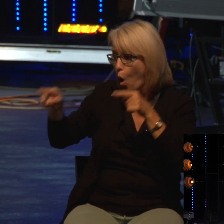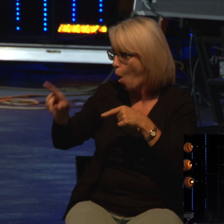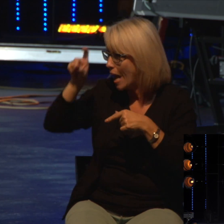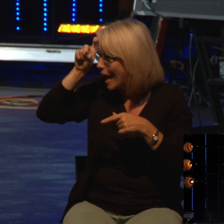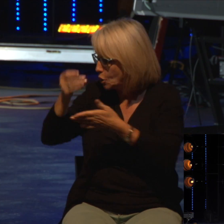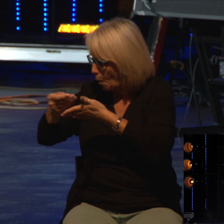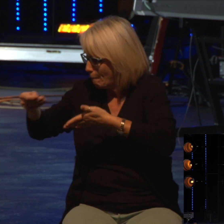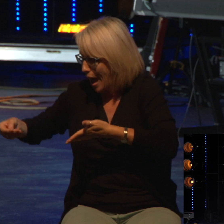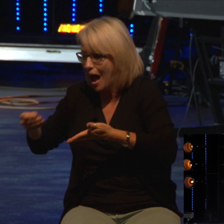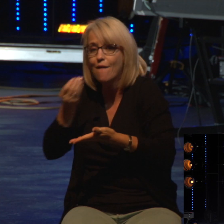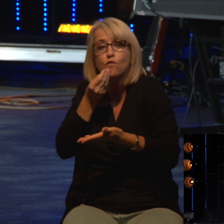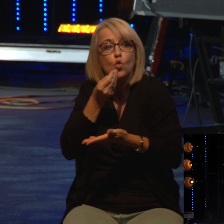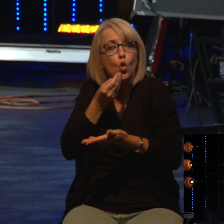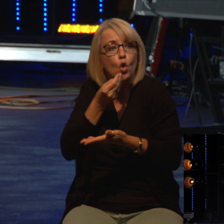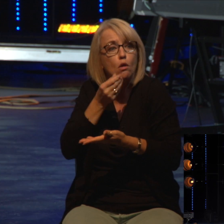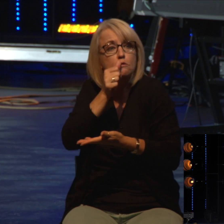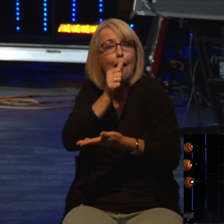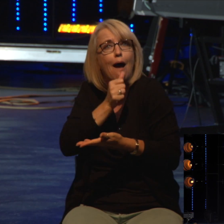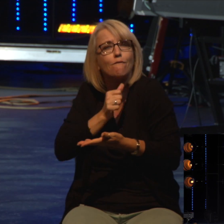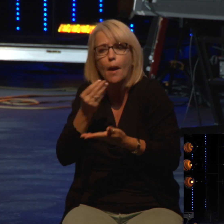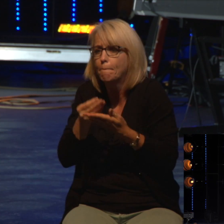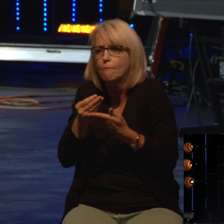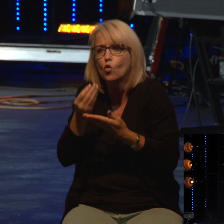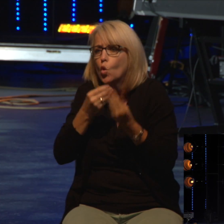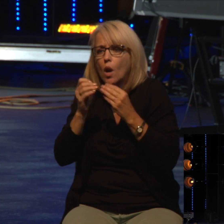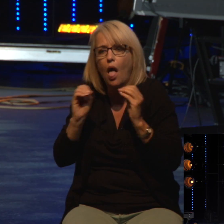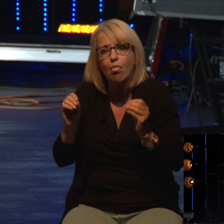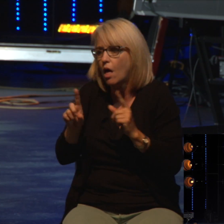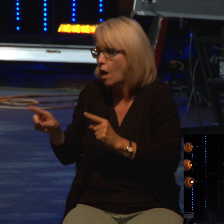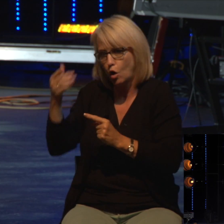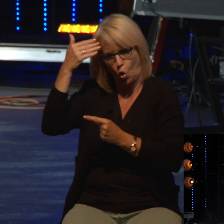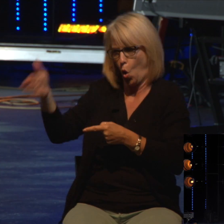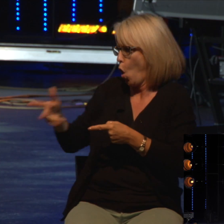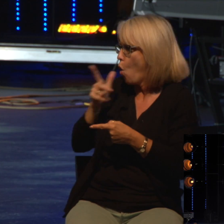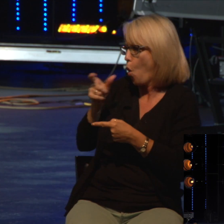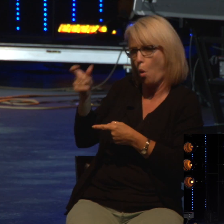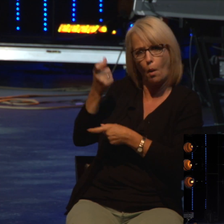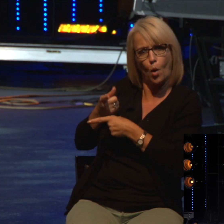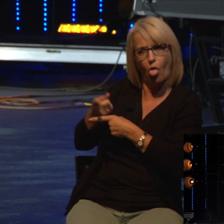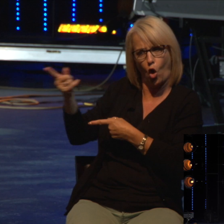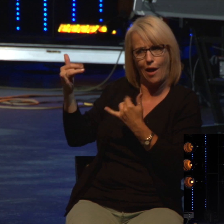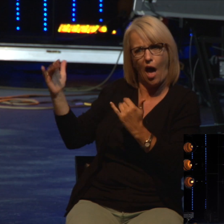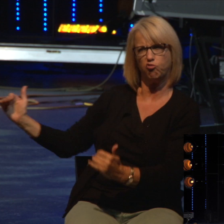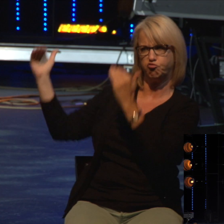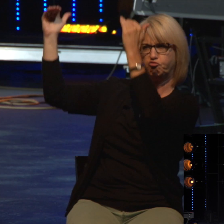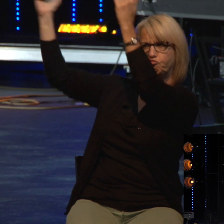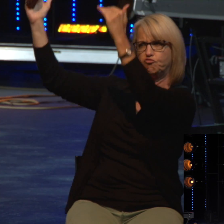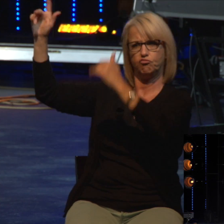grain because they were suffering from a famine. They didn't know their brother Joseph was now the prime minister of Egypt.